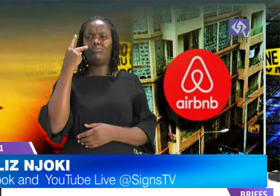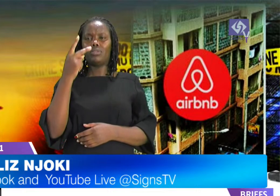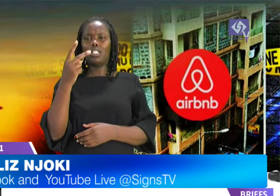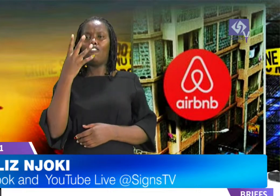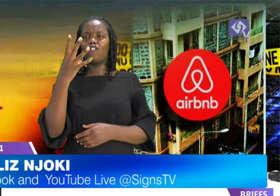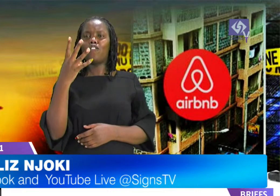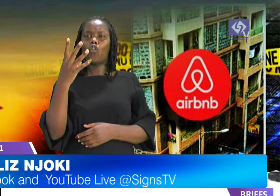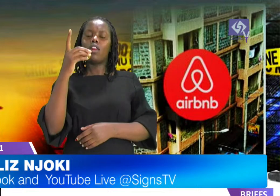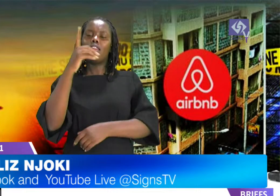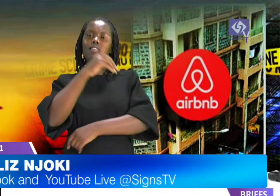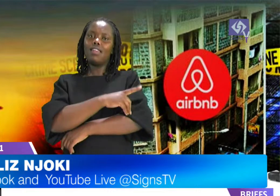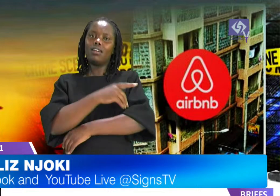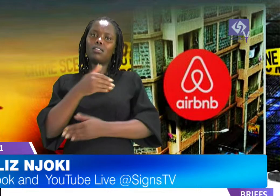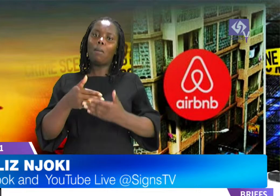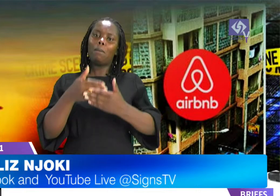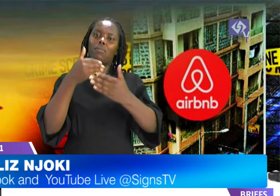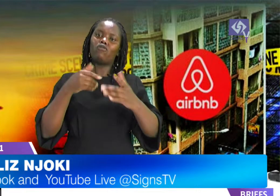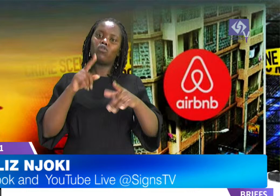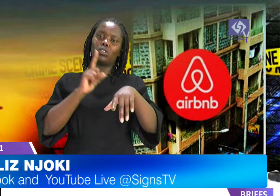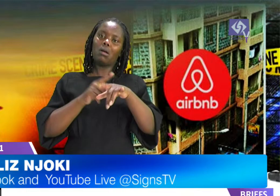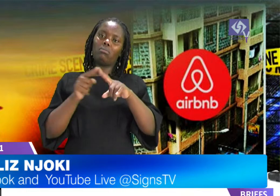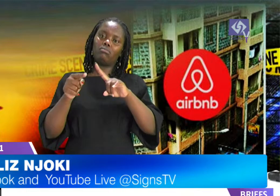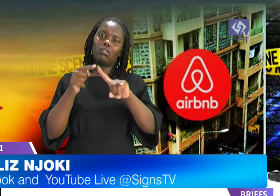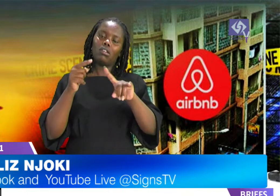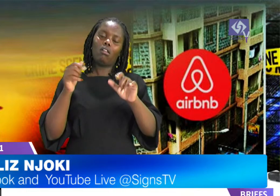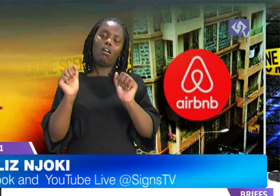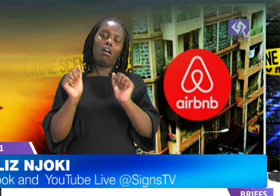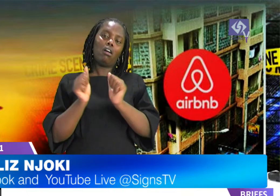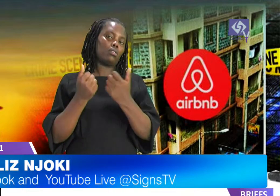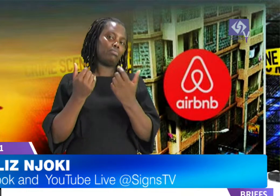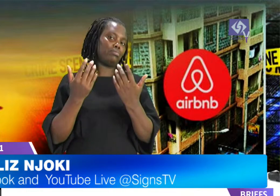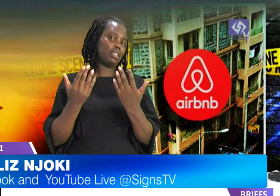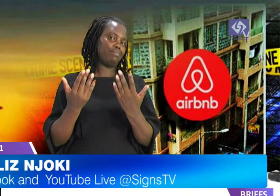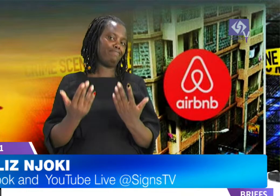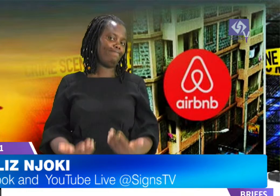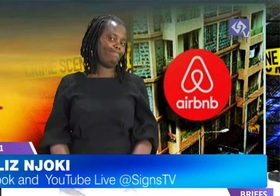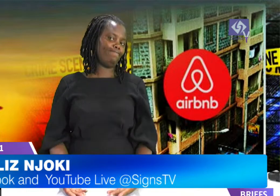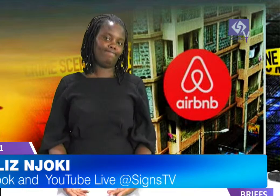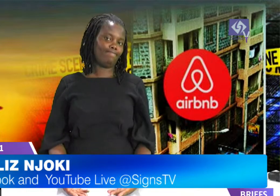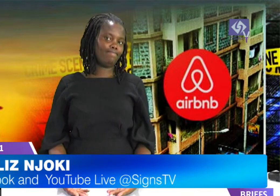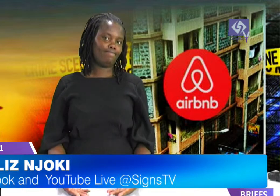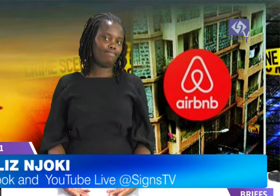was in Ruaraka at least 4 days before the killing.